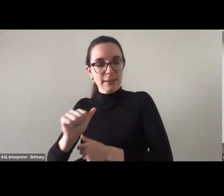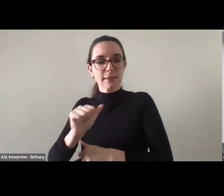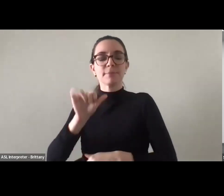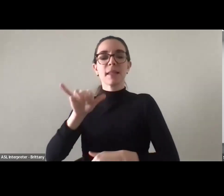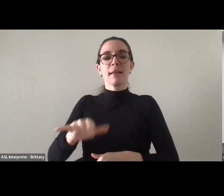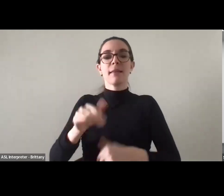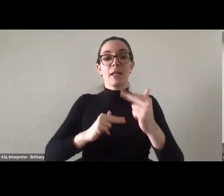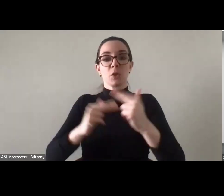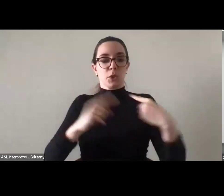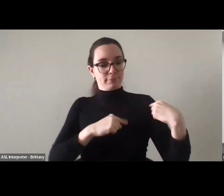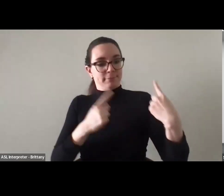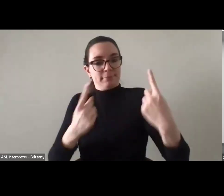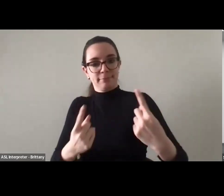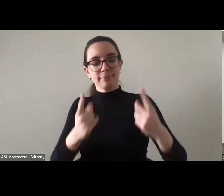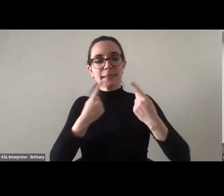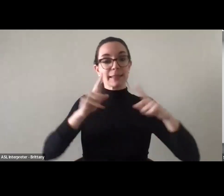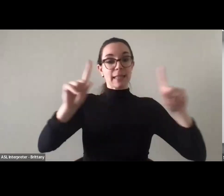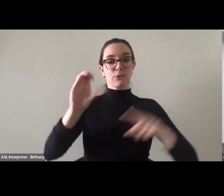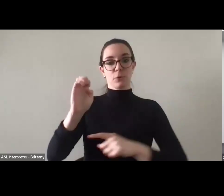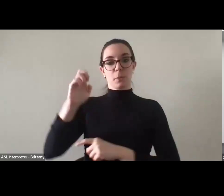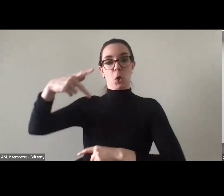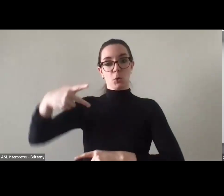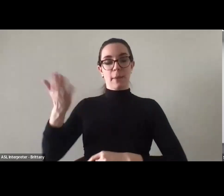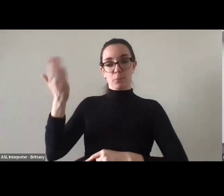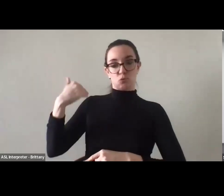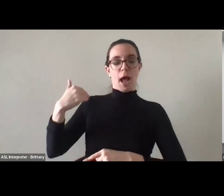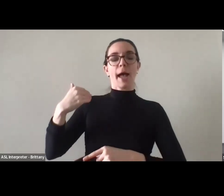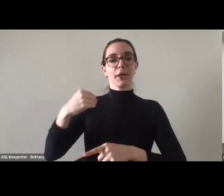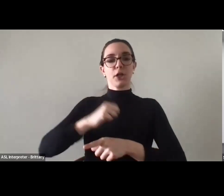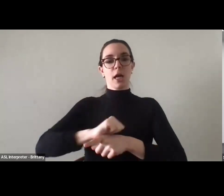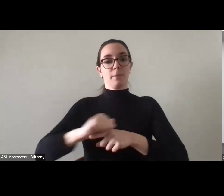great success that we had from ODEP's prior Apprenticeship Inclusion Models